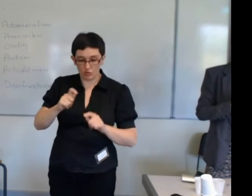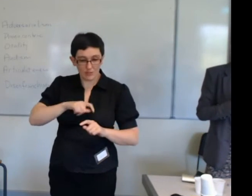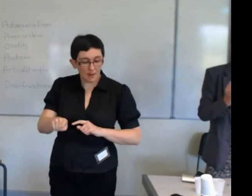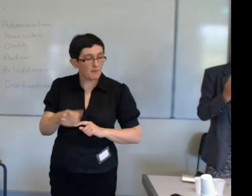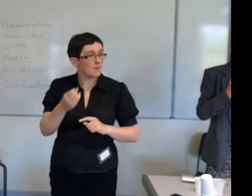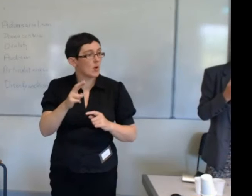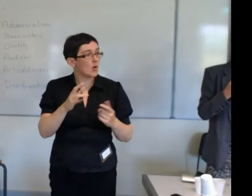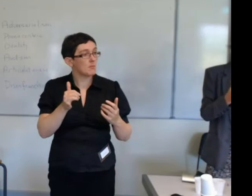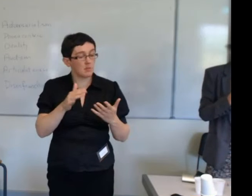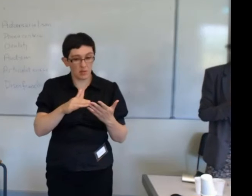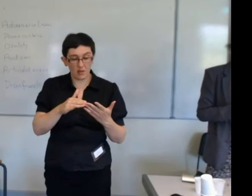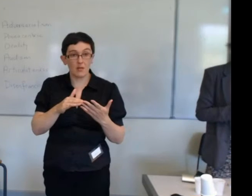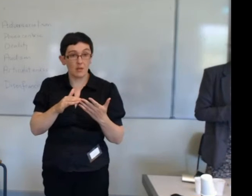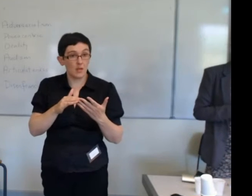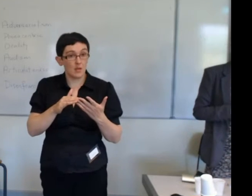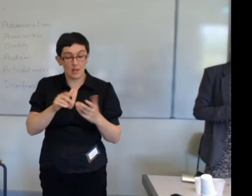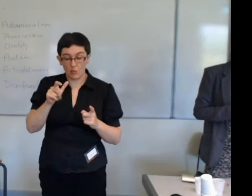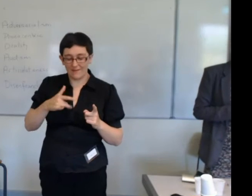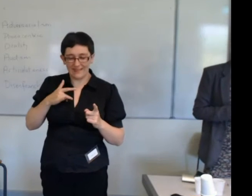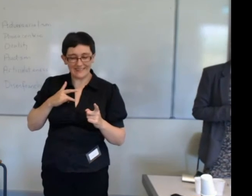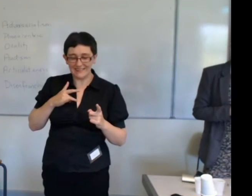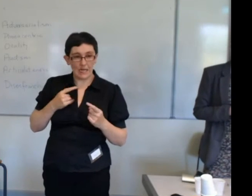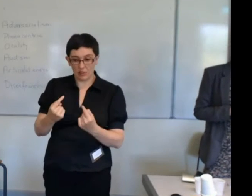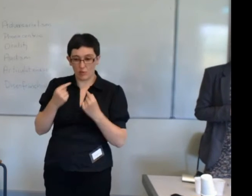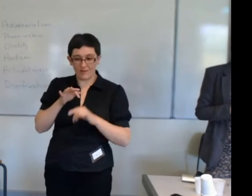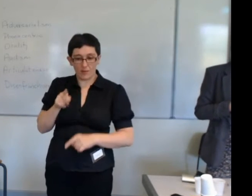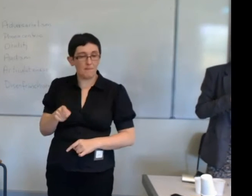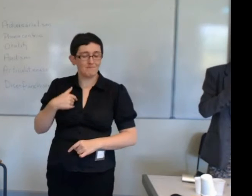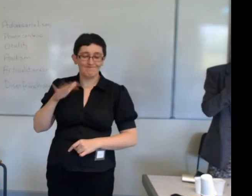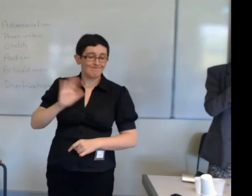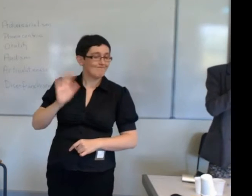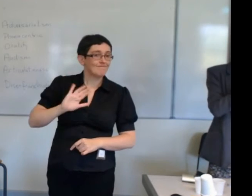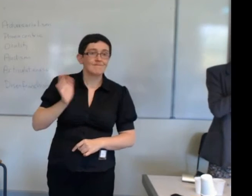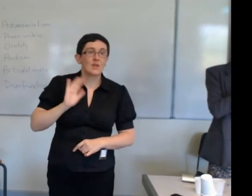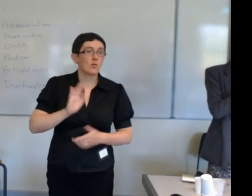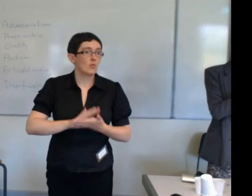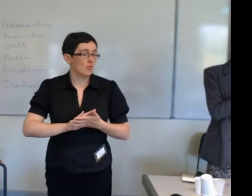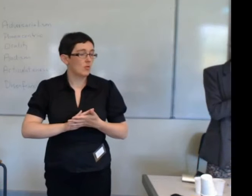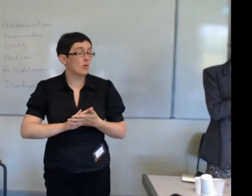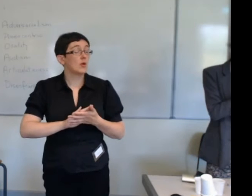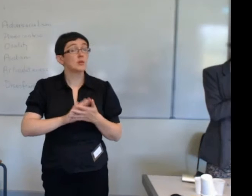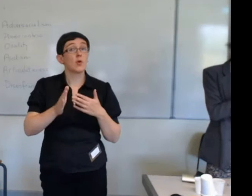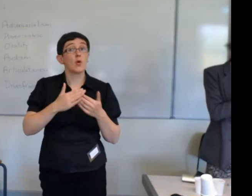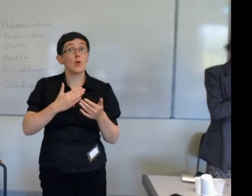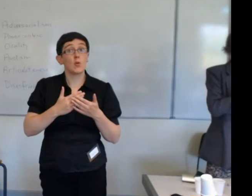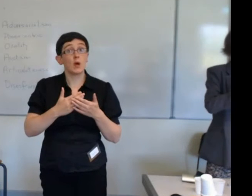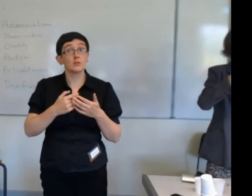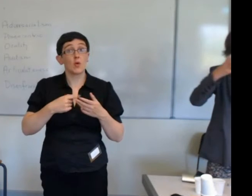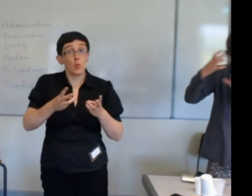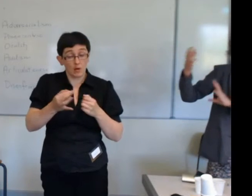the person, you know, they would just feel a level of threat from them. So the I think what worked for us then was this is a service